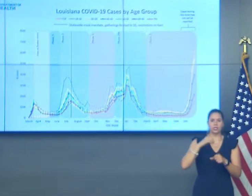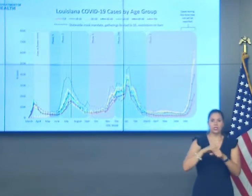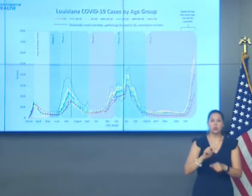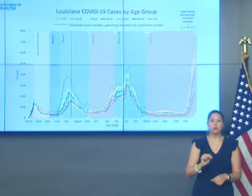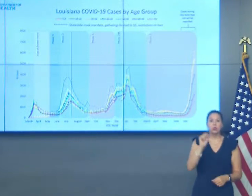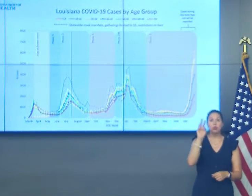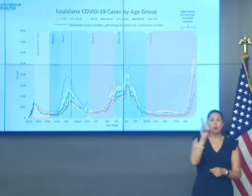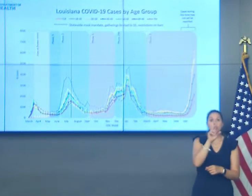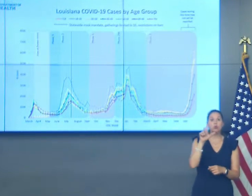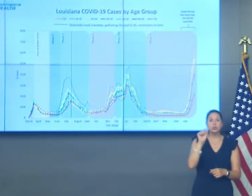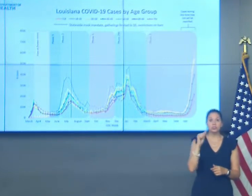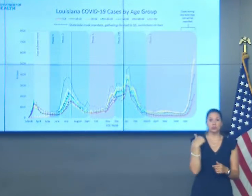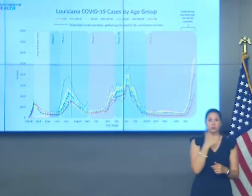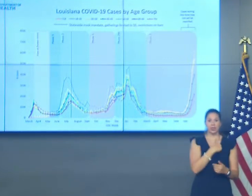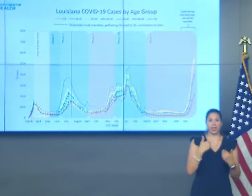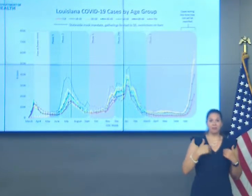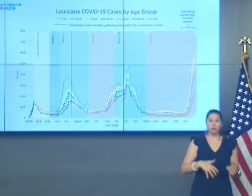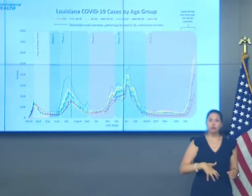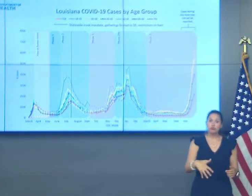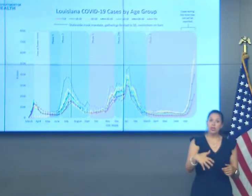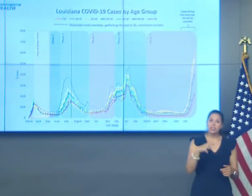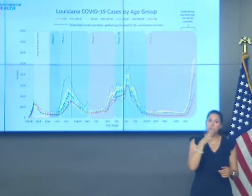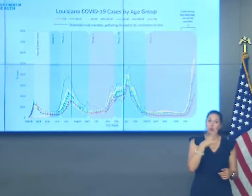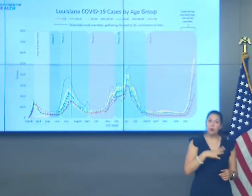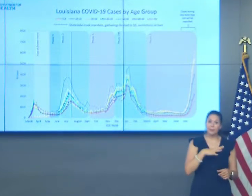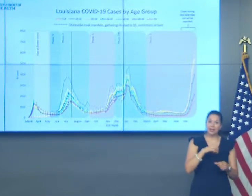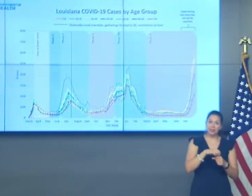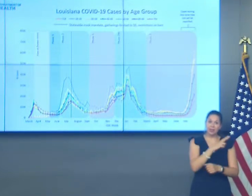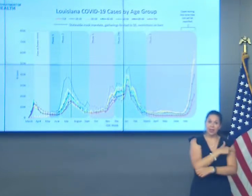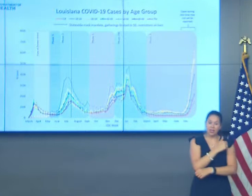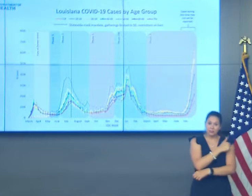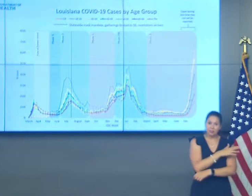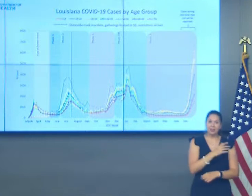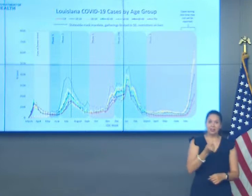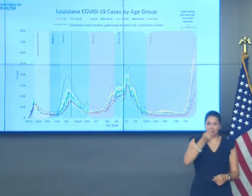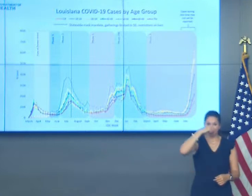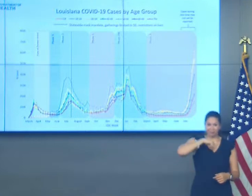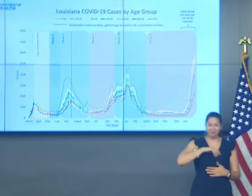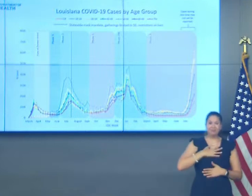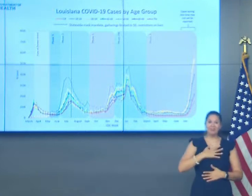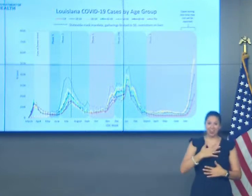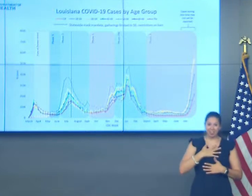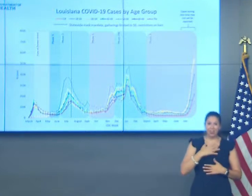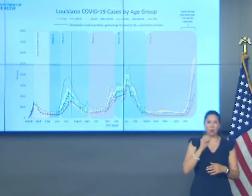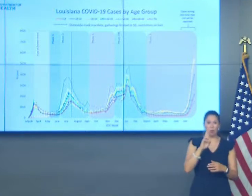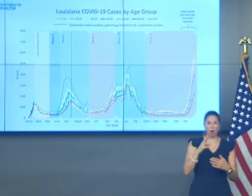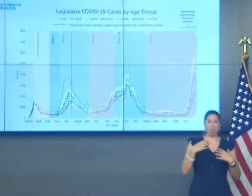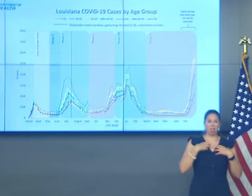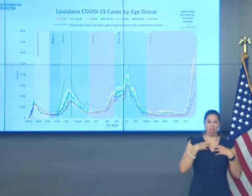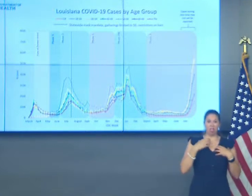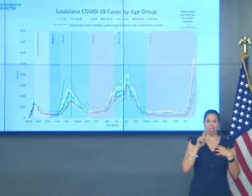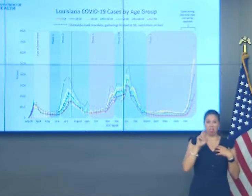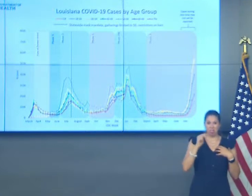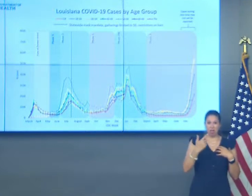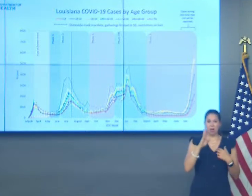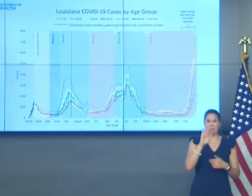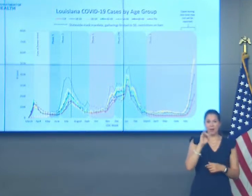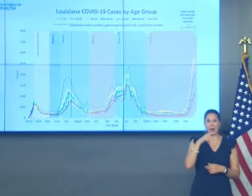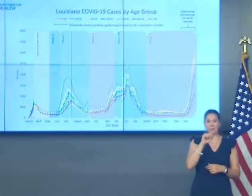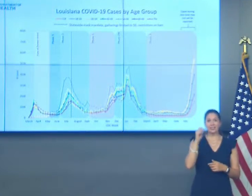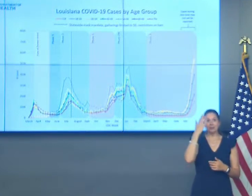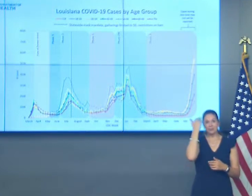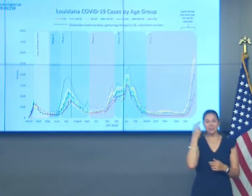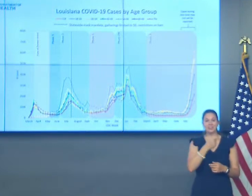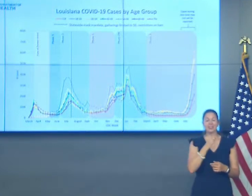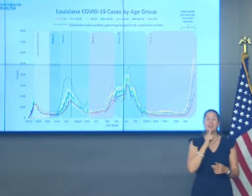Northwest Louisiana, we have pregnant women in the hospital on ventilators or on lung bypass because they're so sick with COVID.